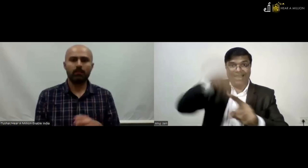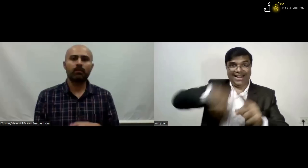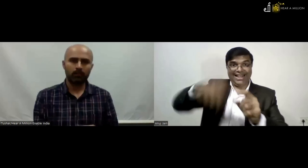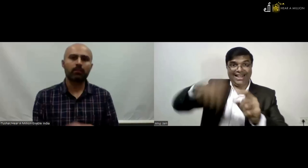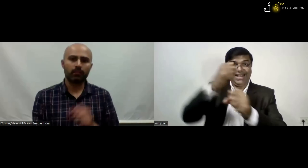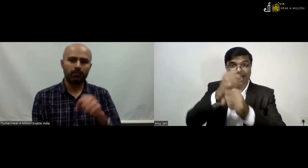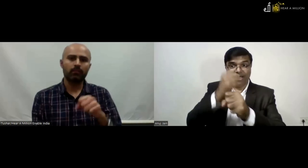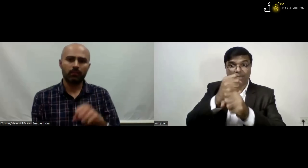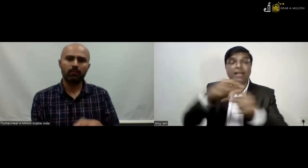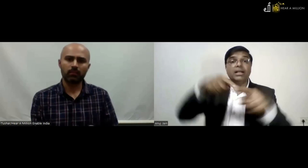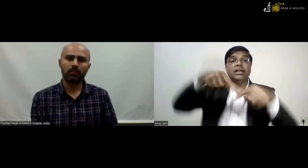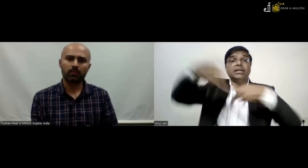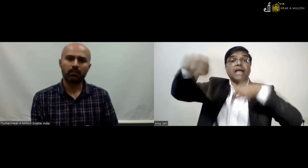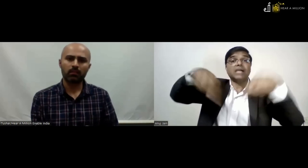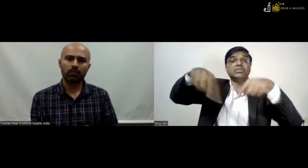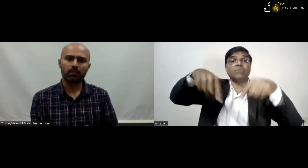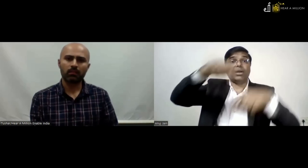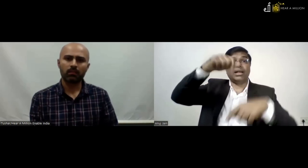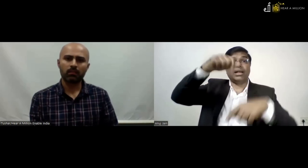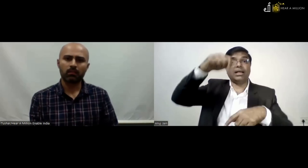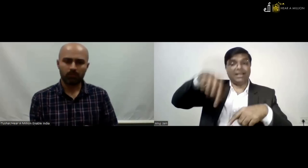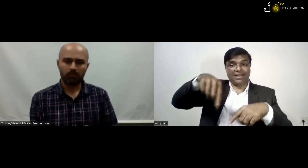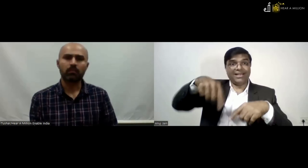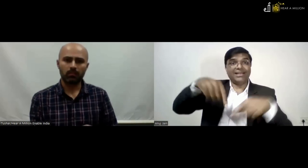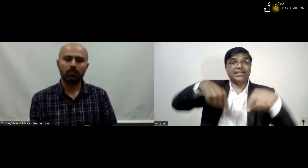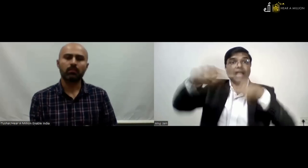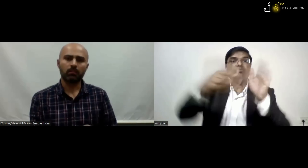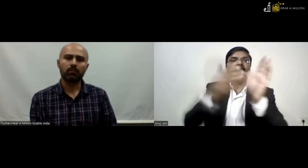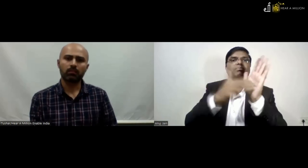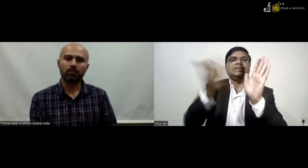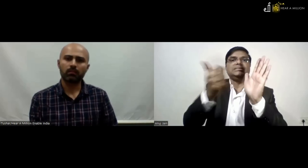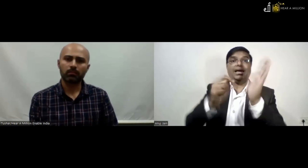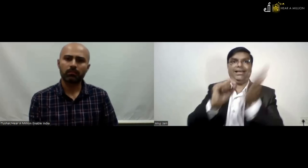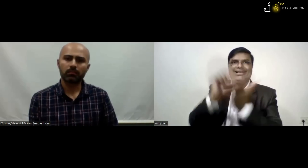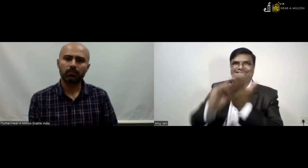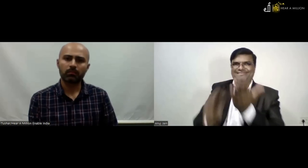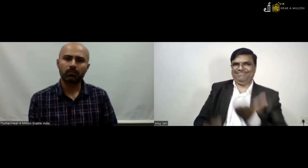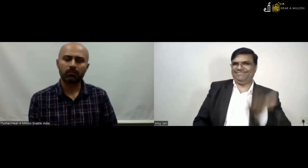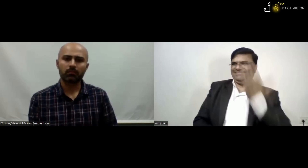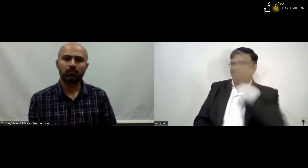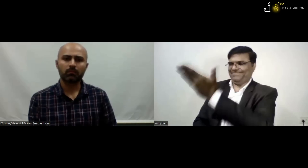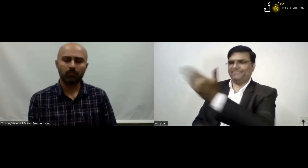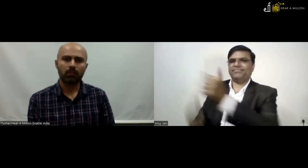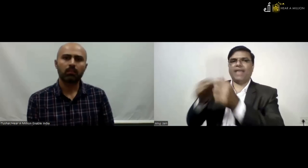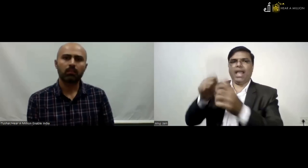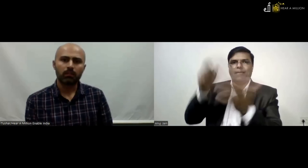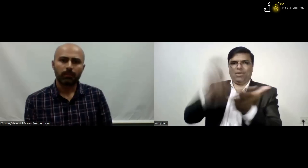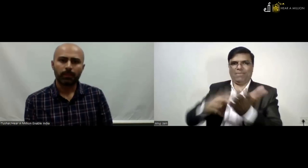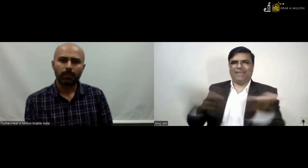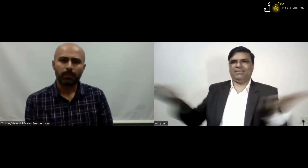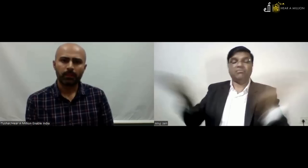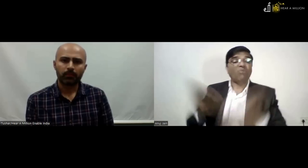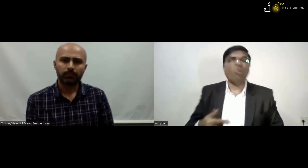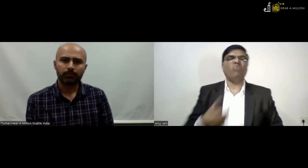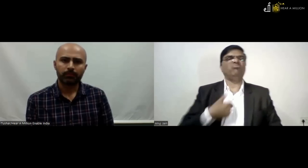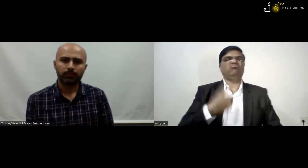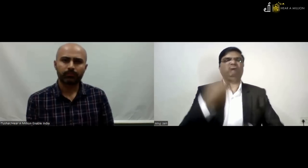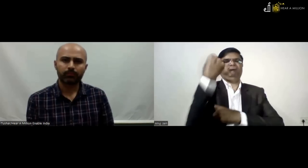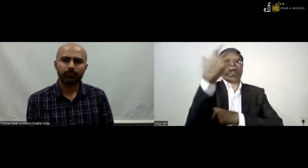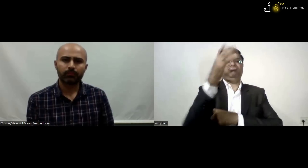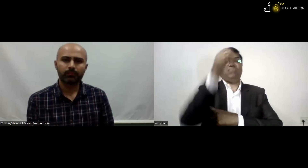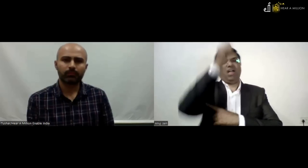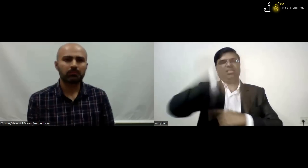We sent a letter to the Delhi government and the transport department of the Delhi government, the minister of the